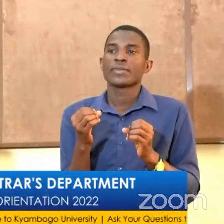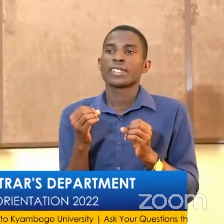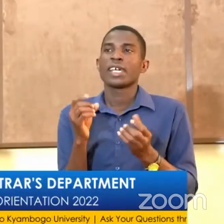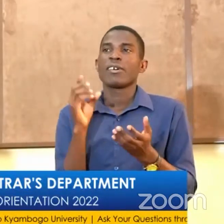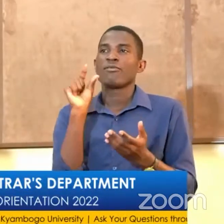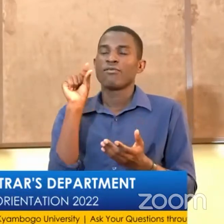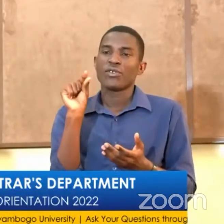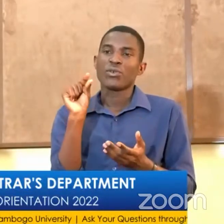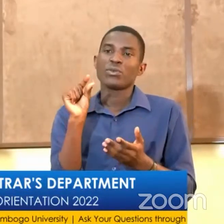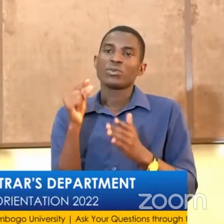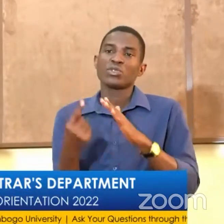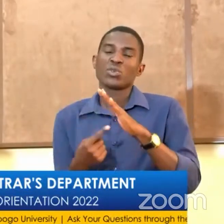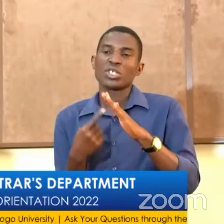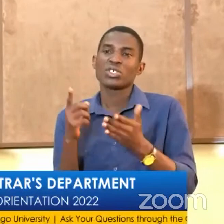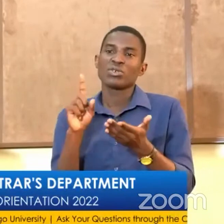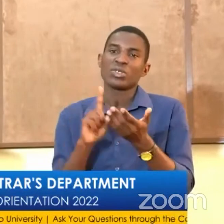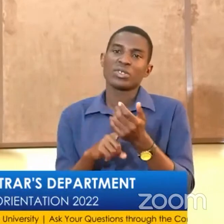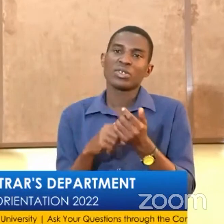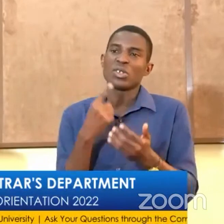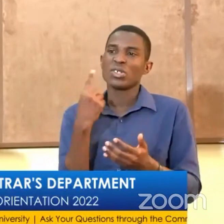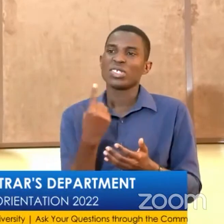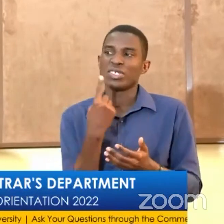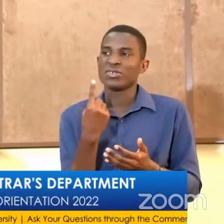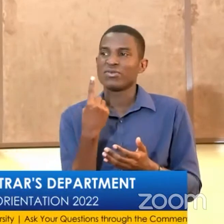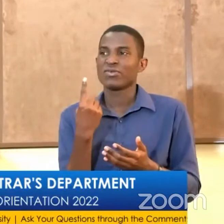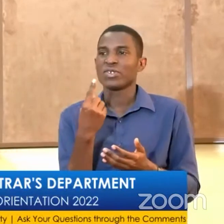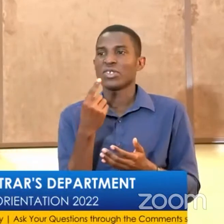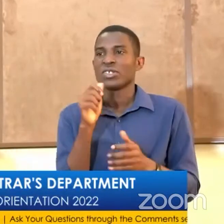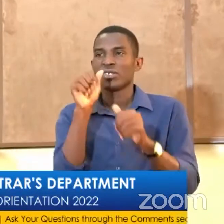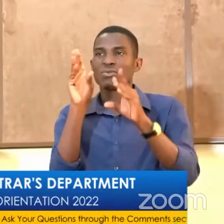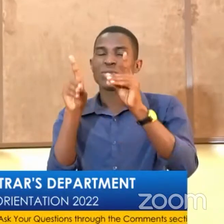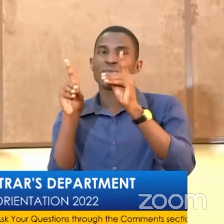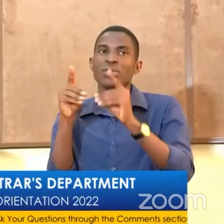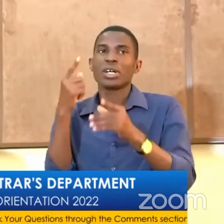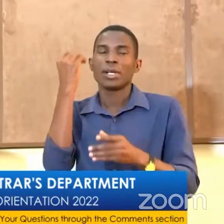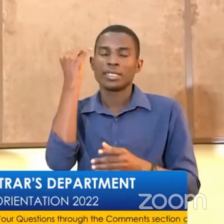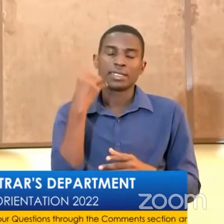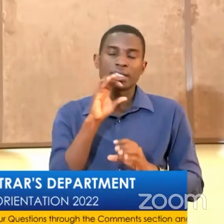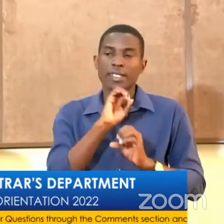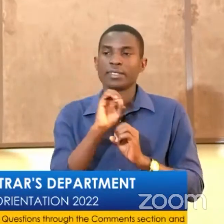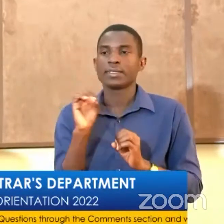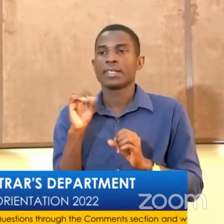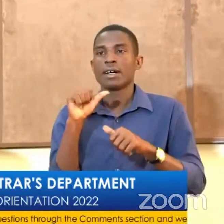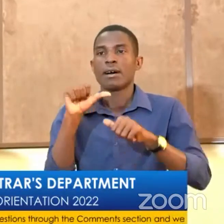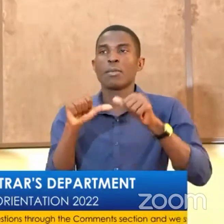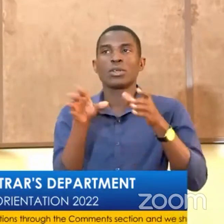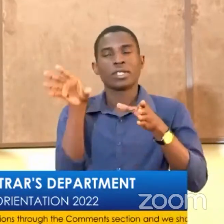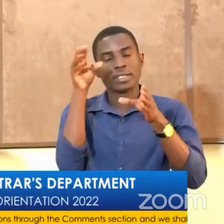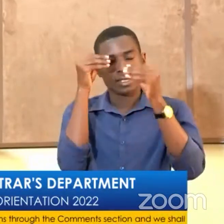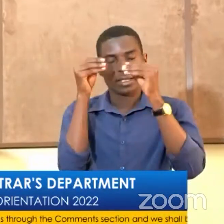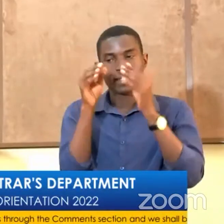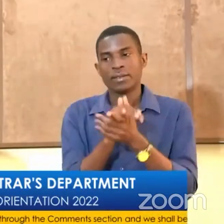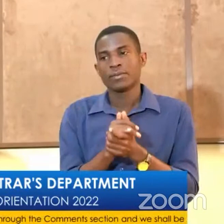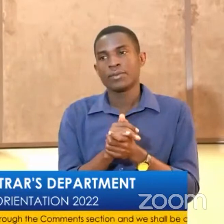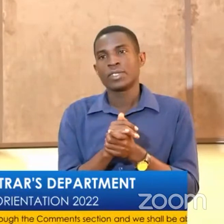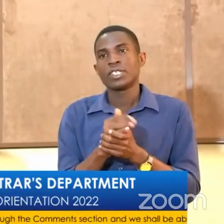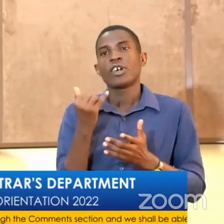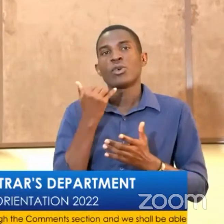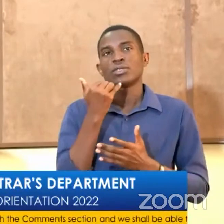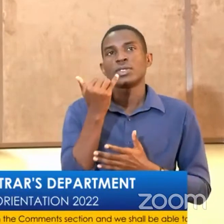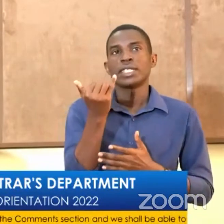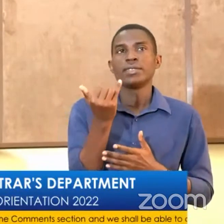got. Only for those who are not serious about the studies. By the way, if I was to tell